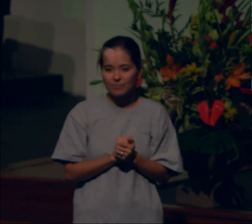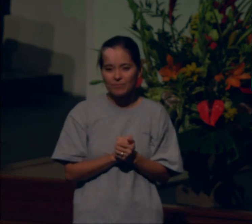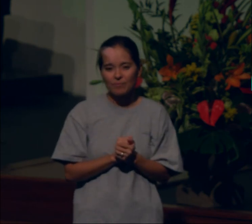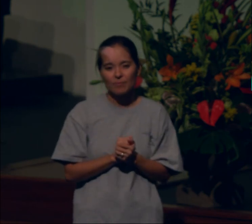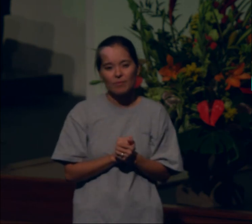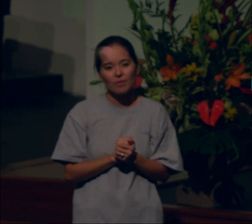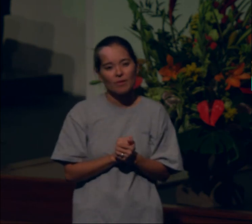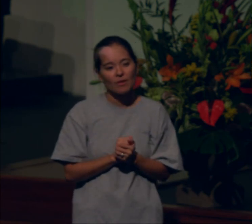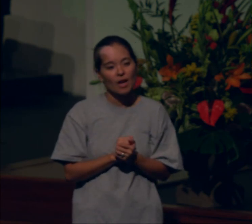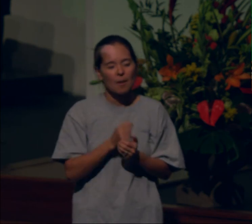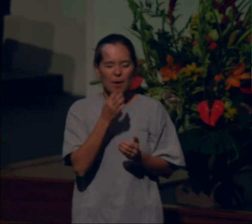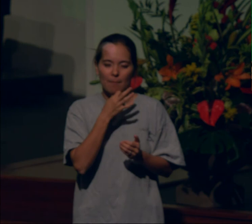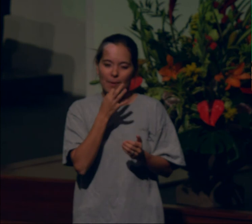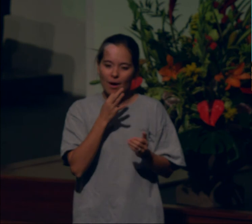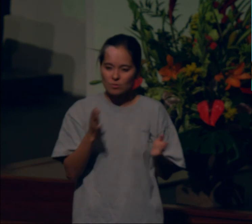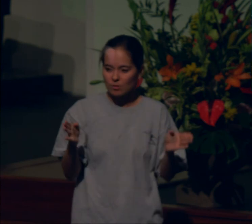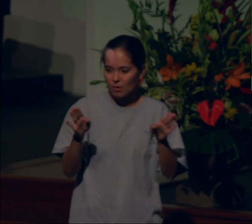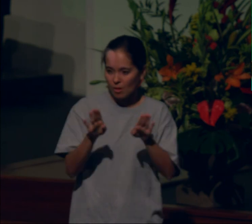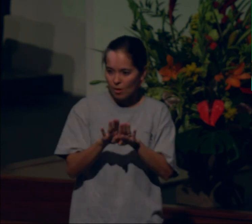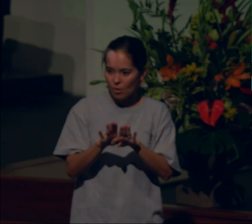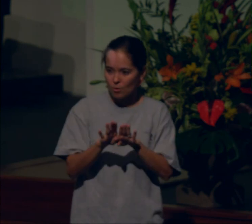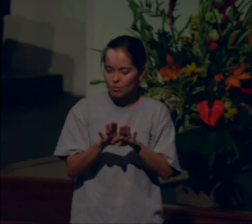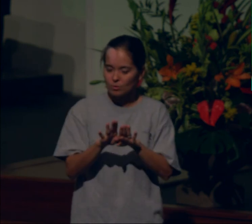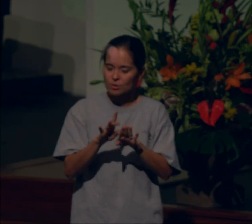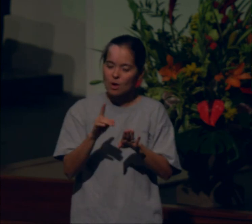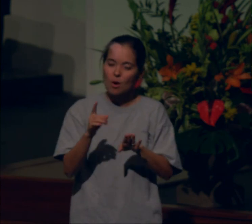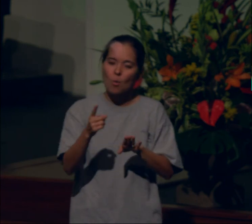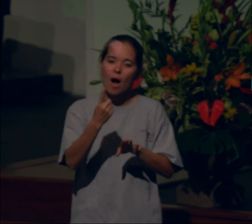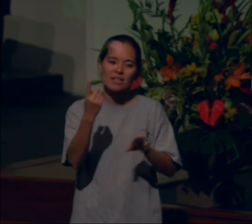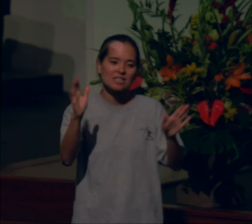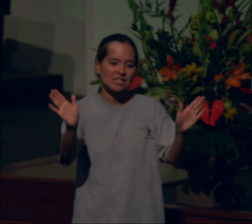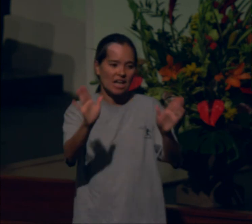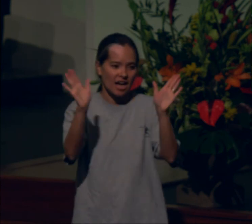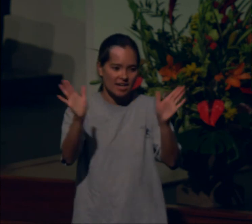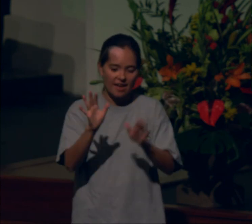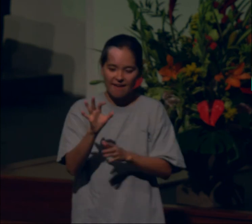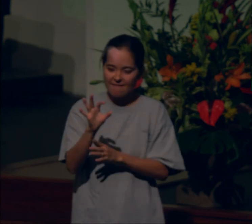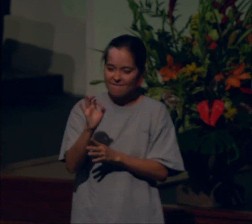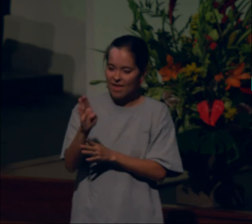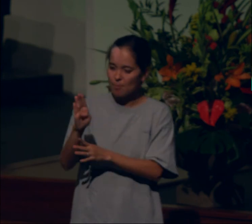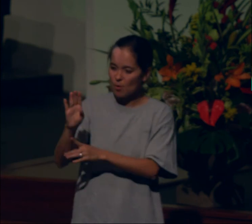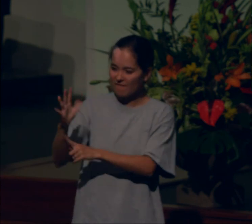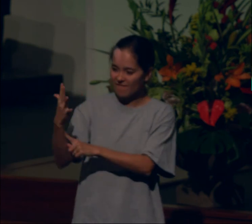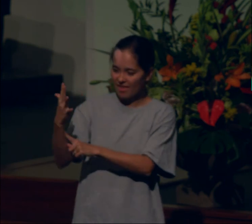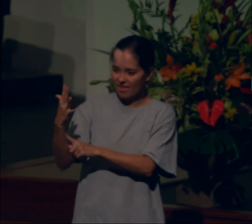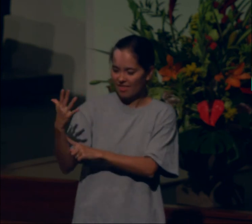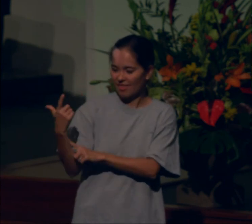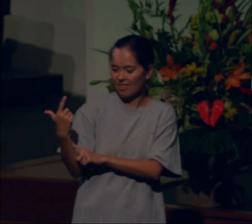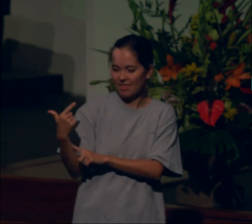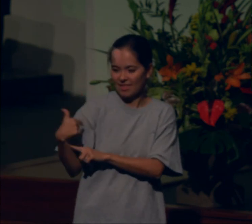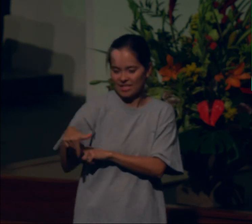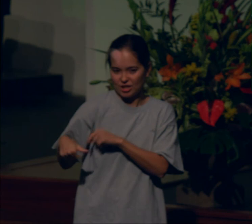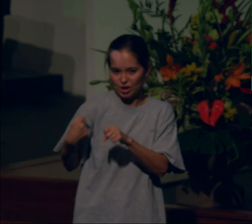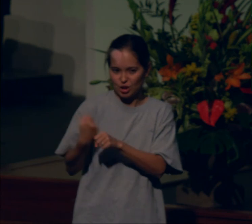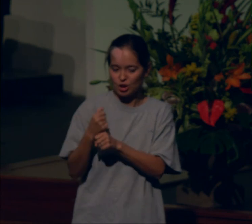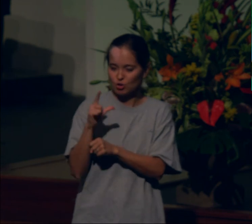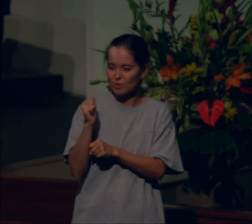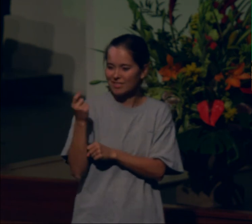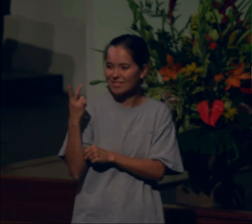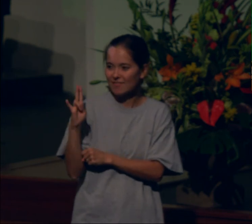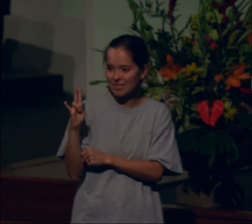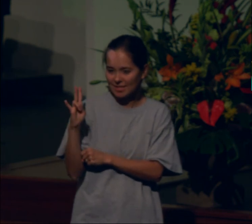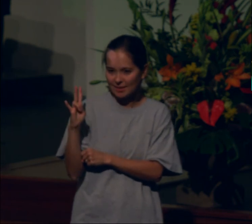I'm about to close. It was Sunday, February the 5th of this year,